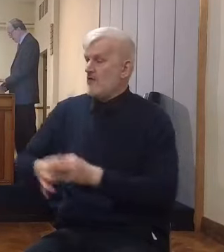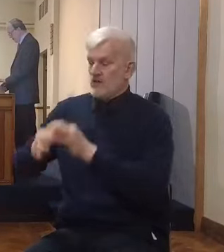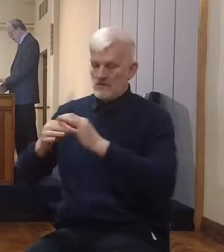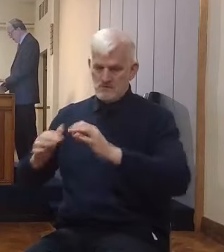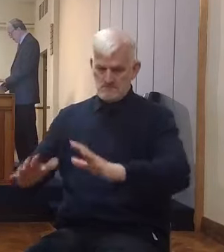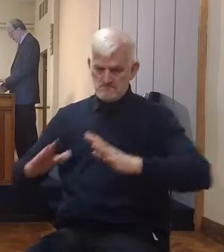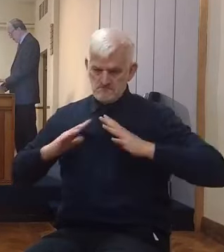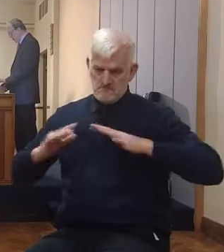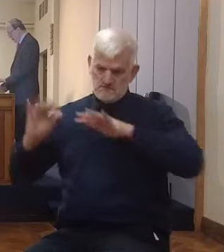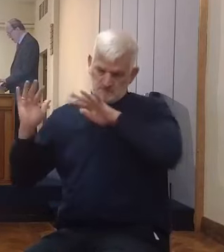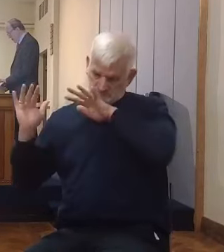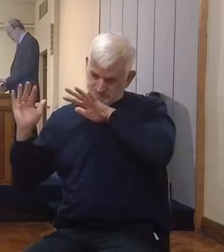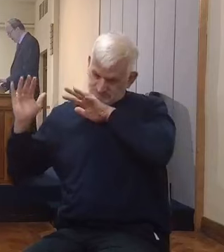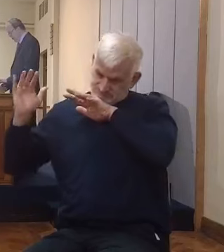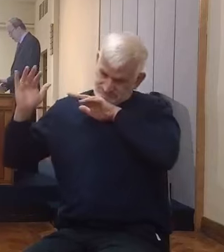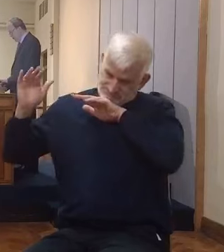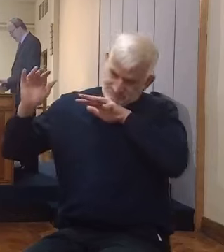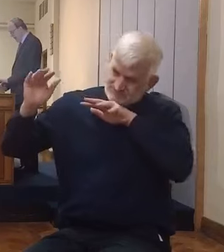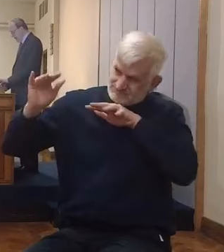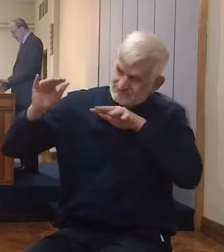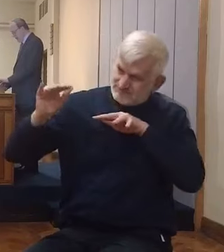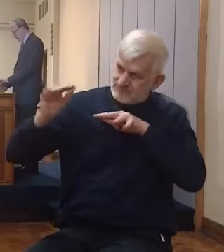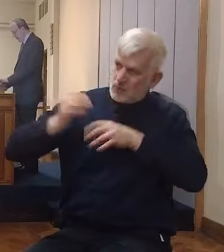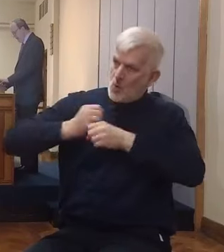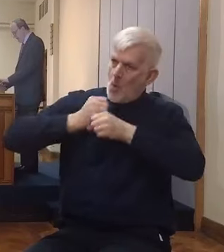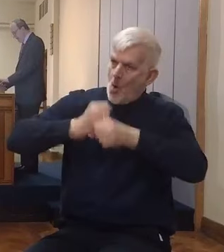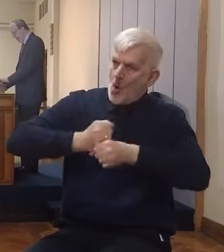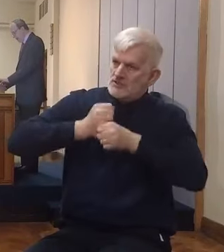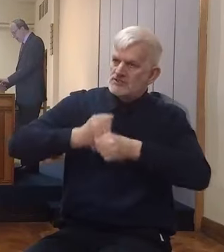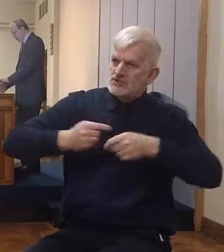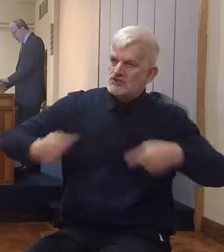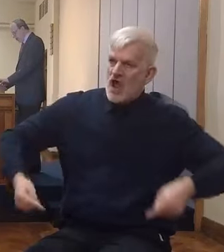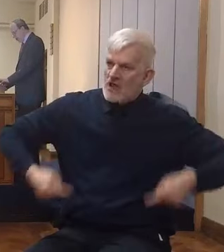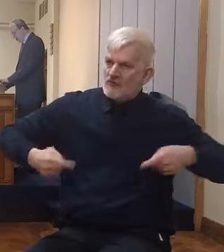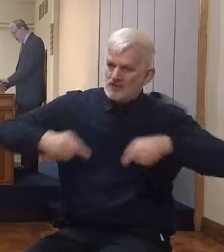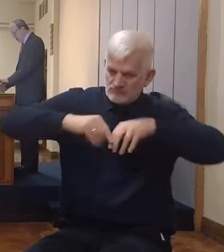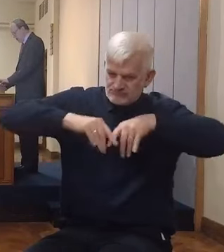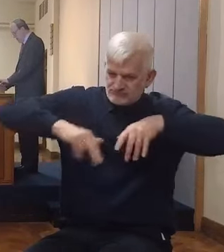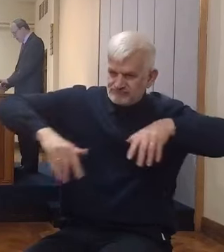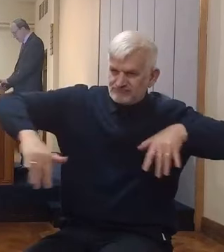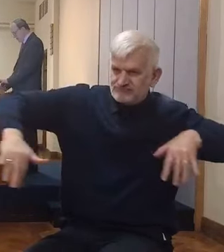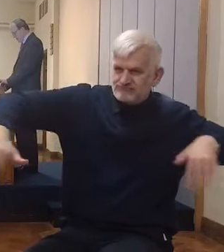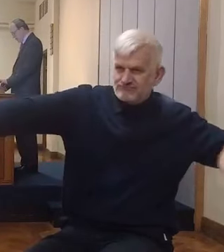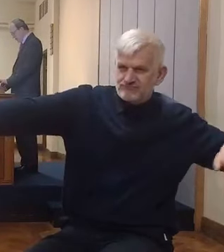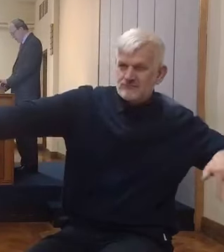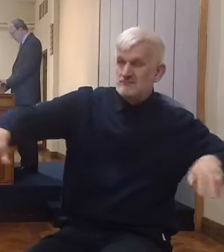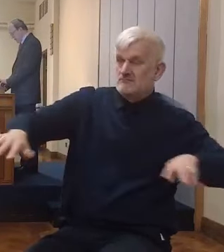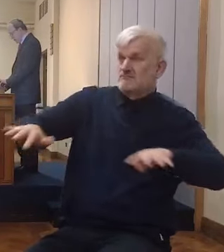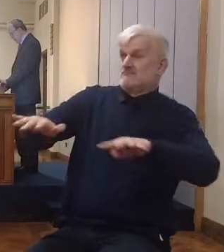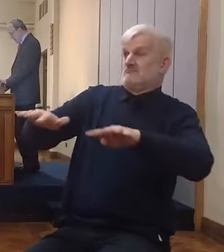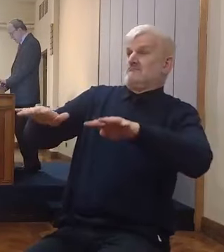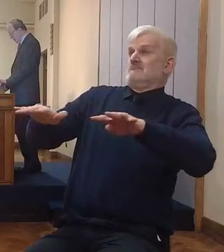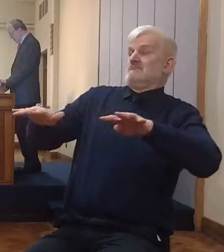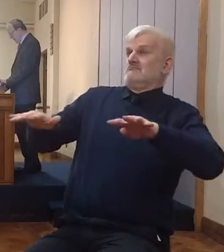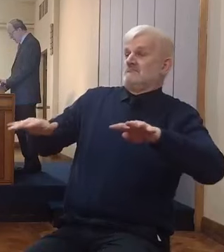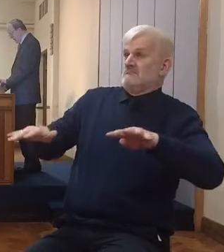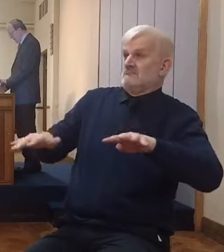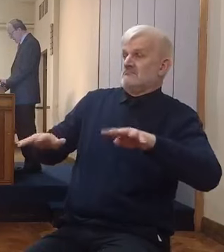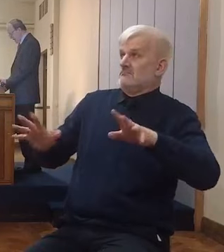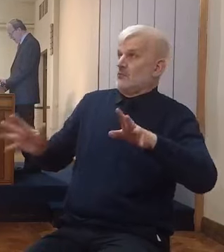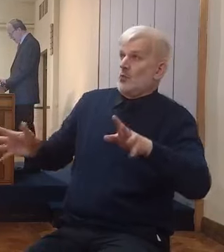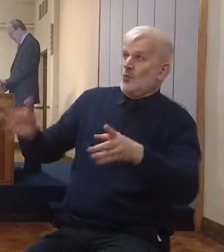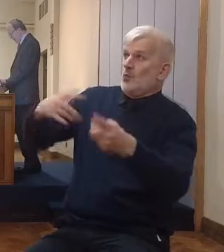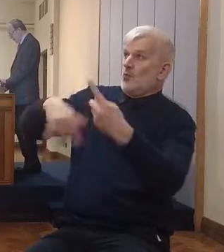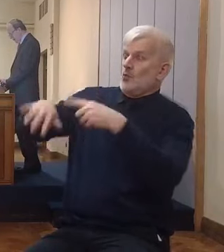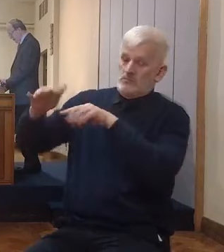in multitude, with horses and chariots very many. And when all these kings were met together,